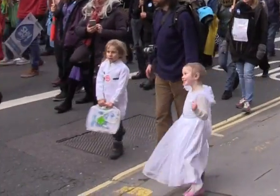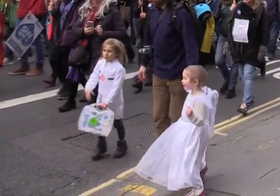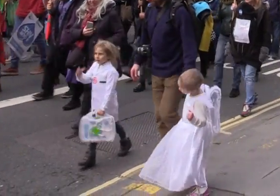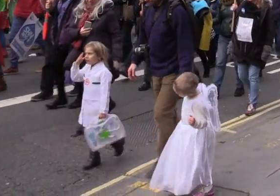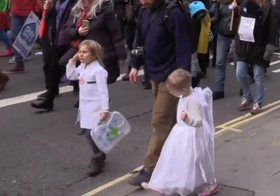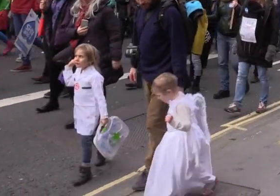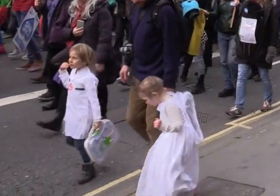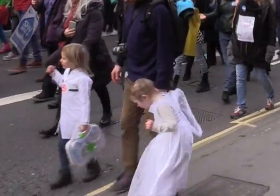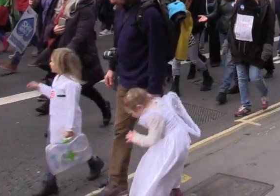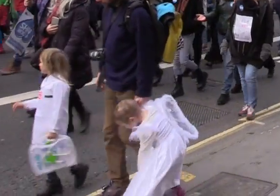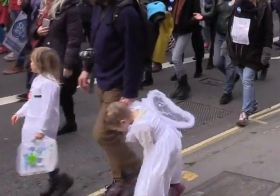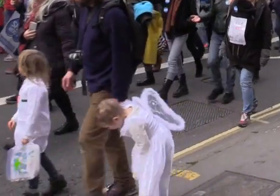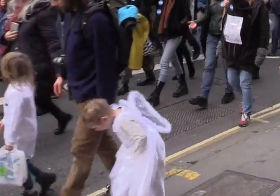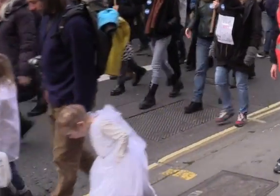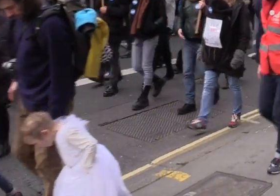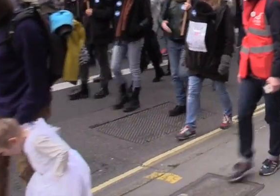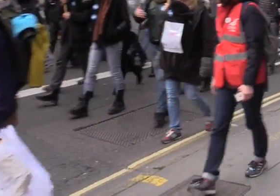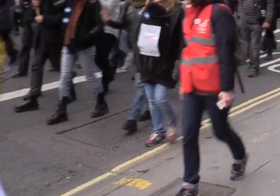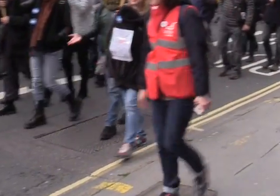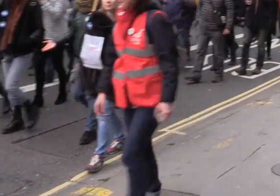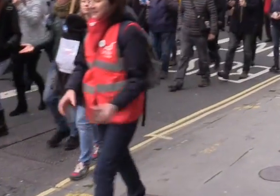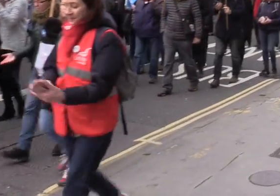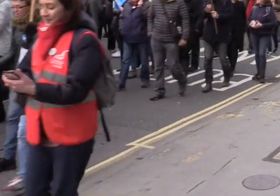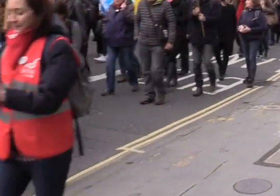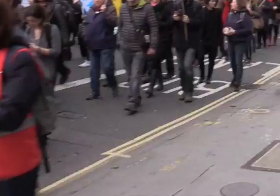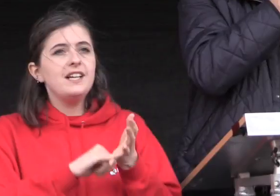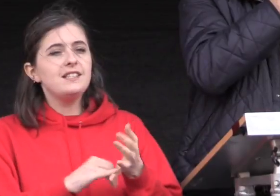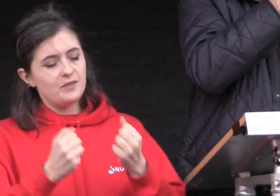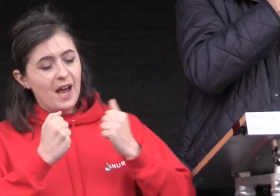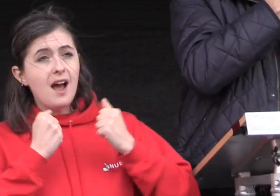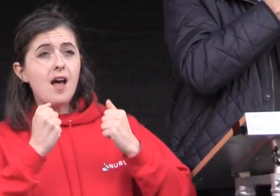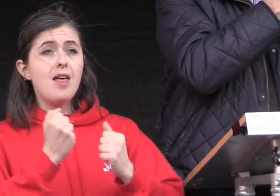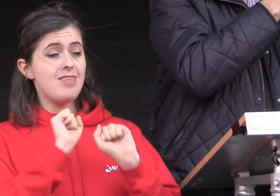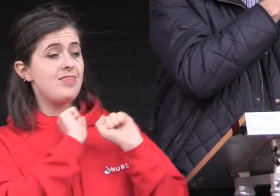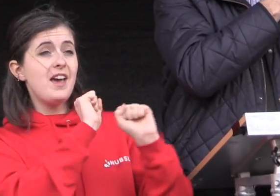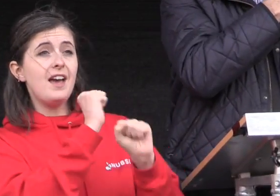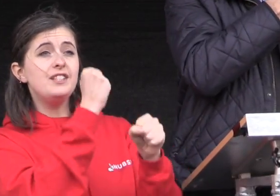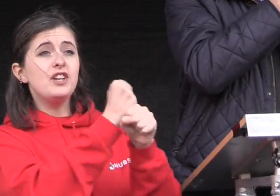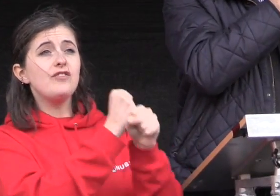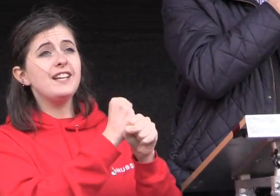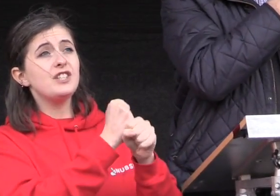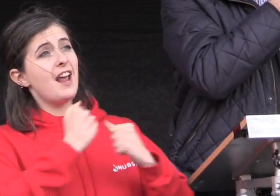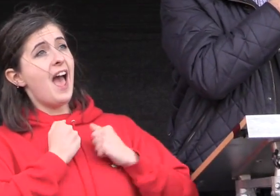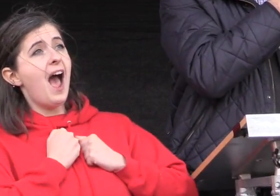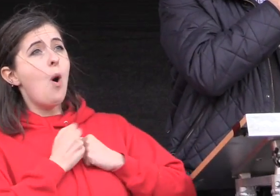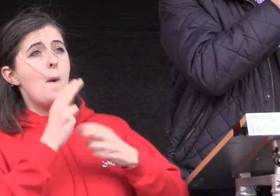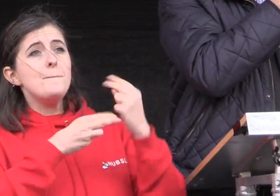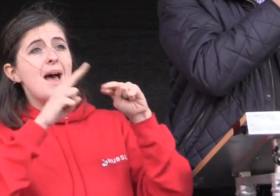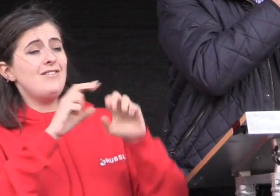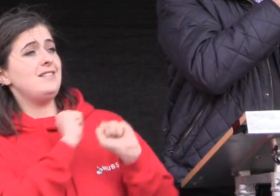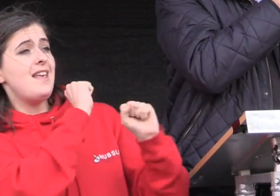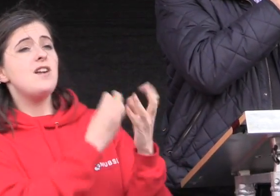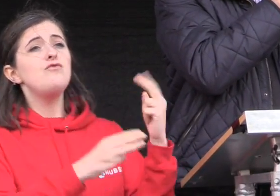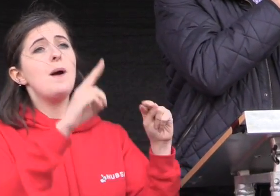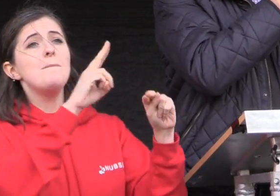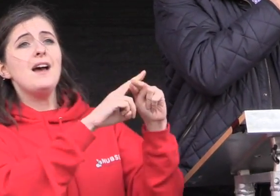how important it was. It was their generation, it was our parents and our grandparents who fought to give